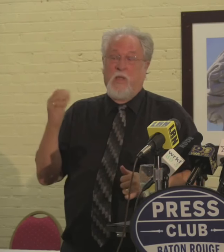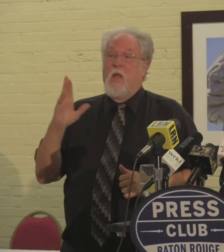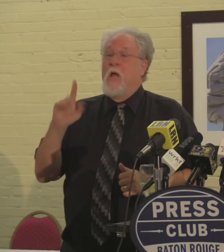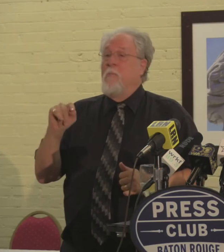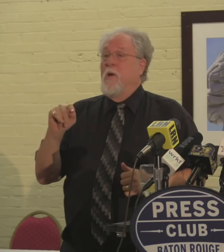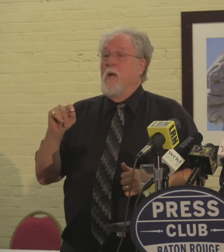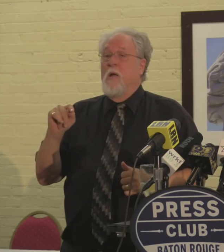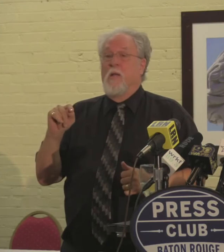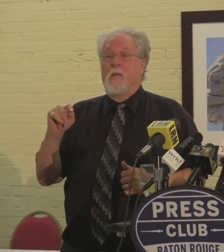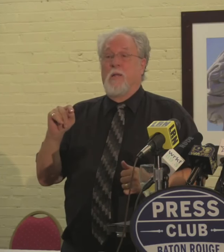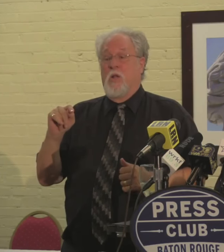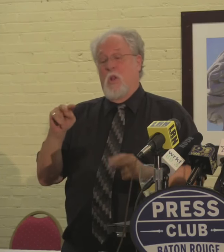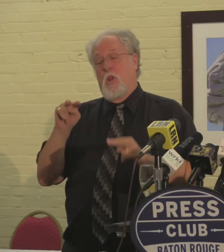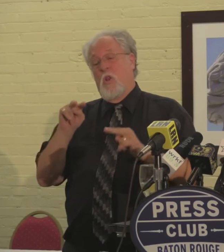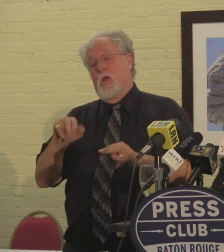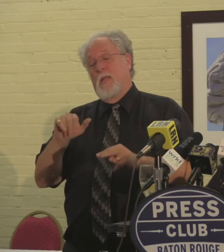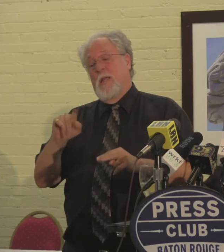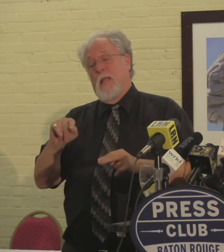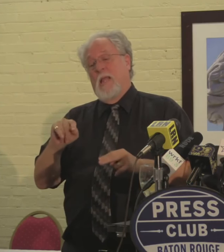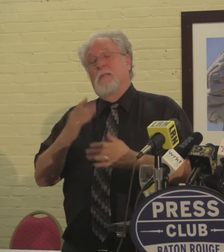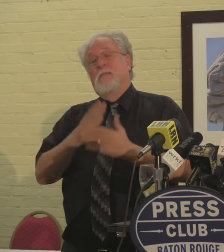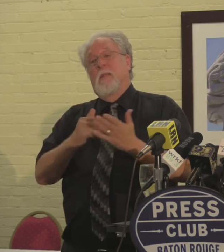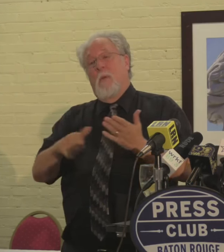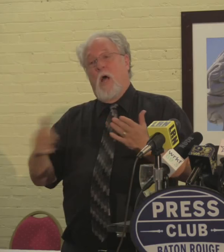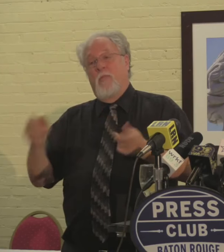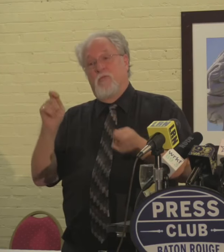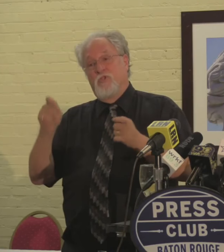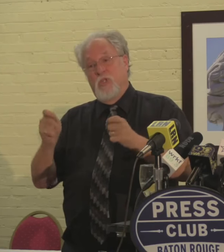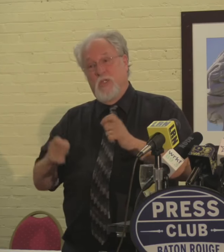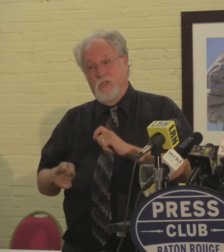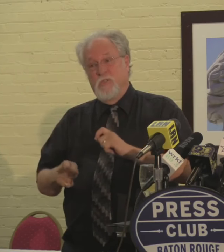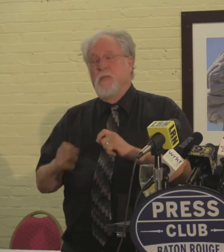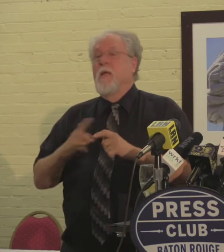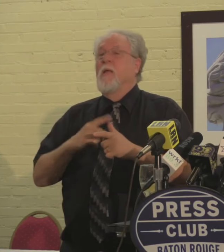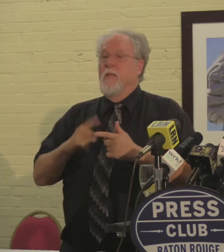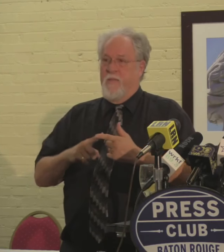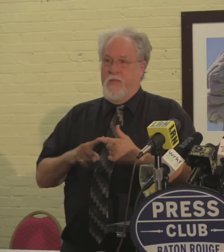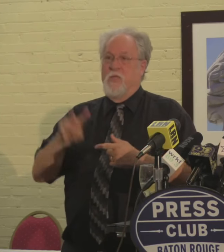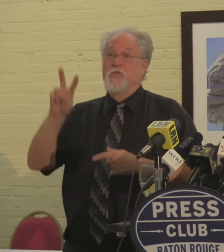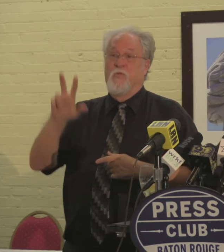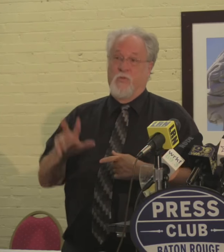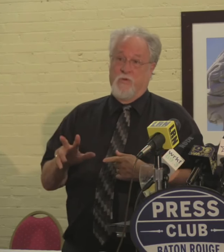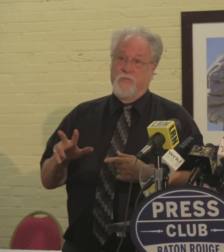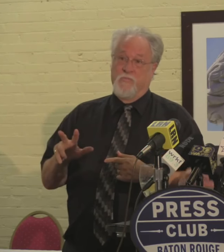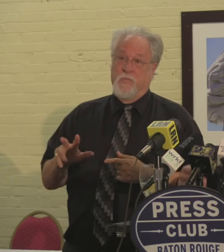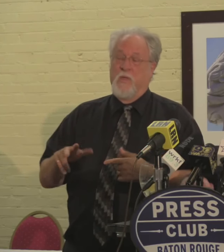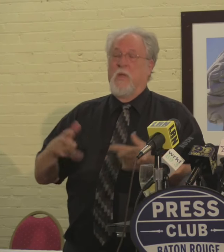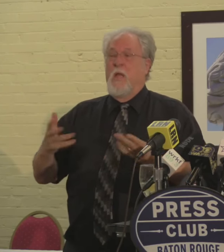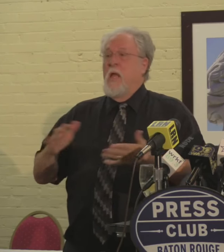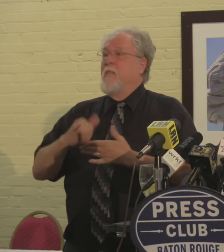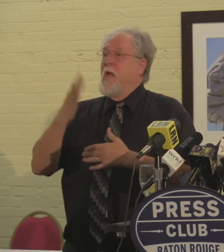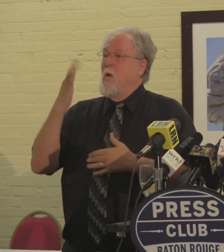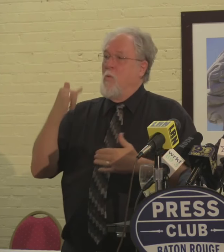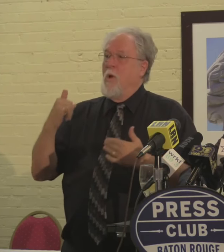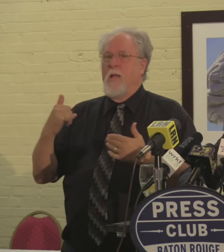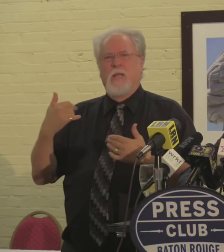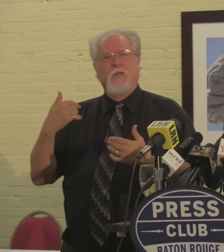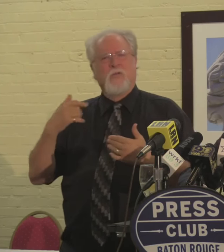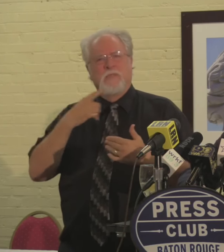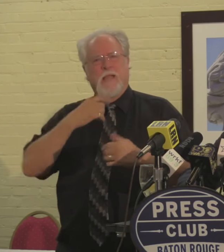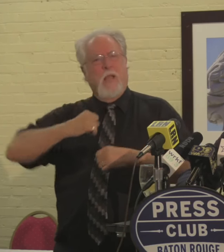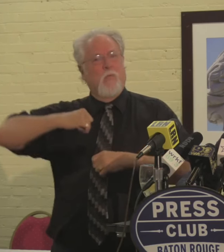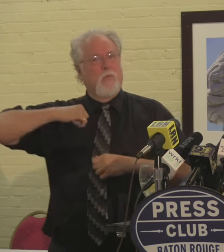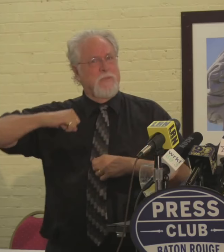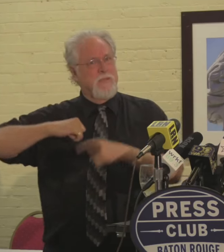if you're looking at some of the other changes, then it would be a 2/3. And that's why we have, and you say they're